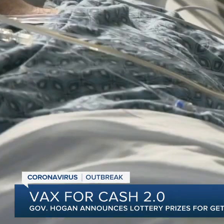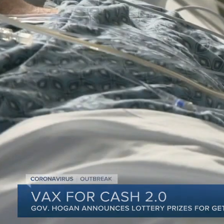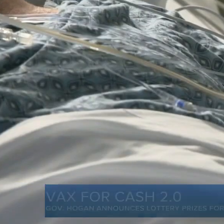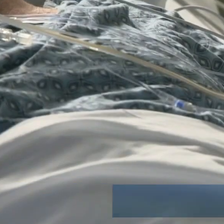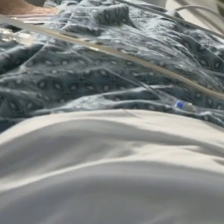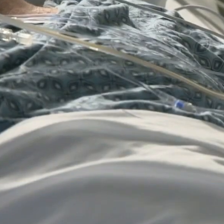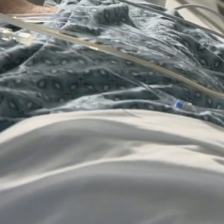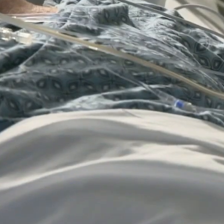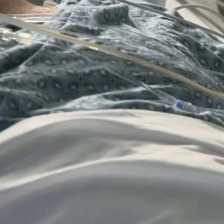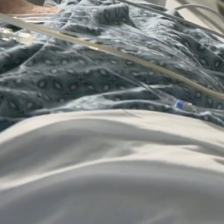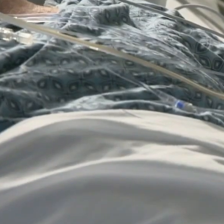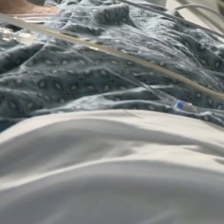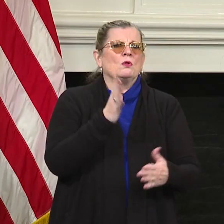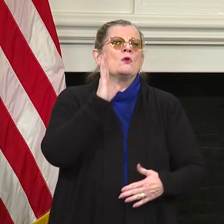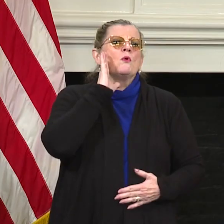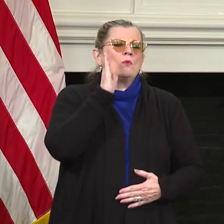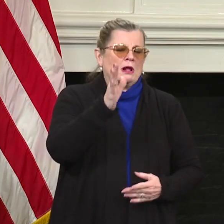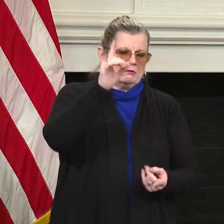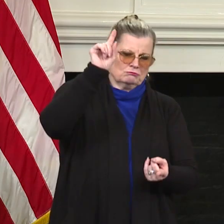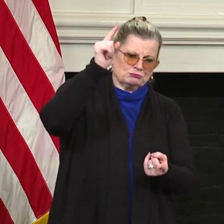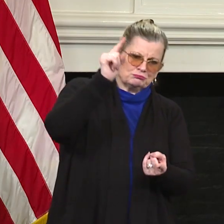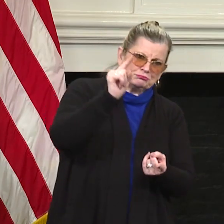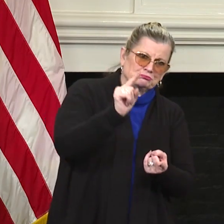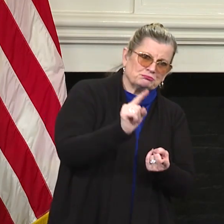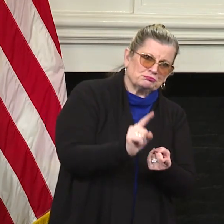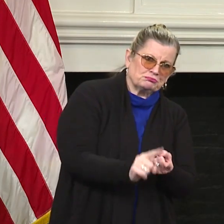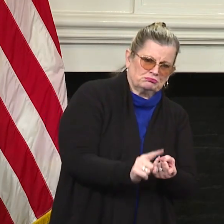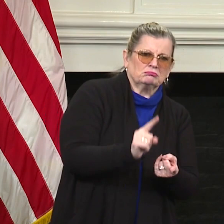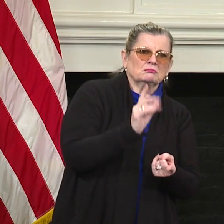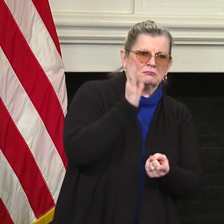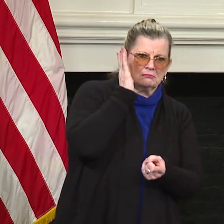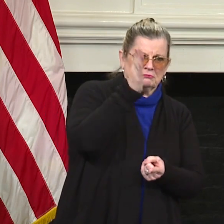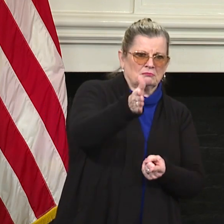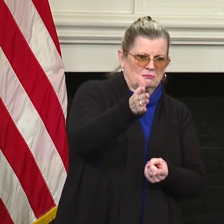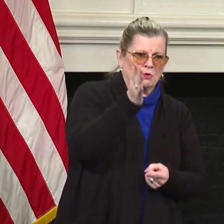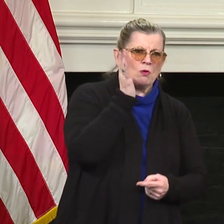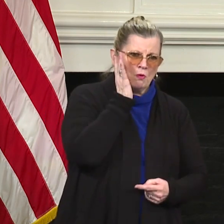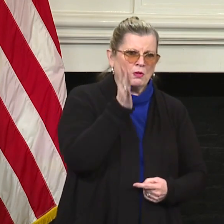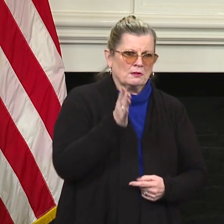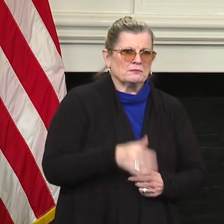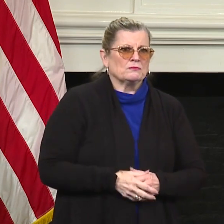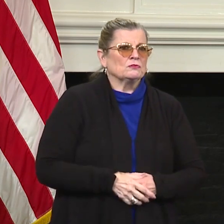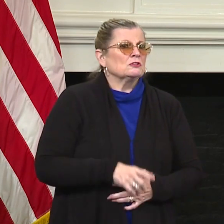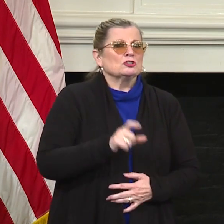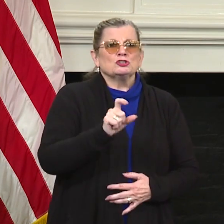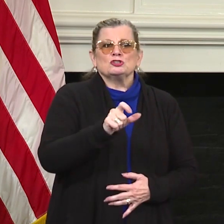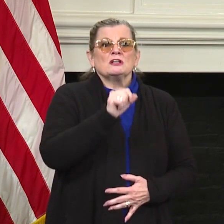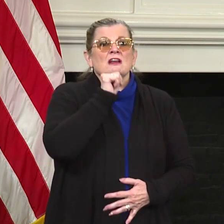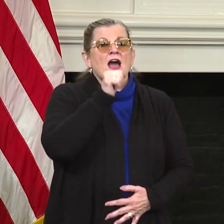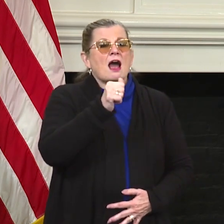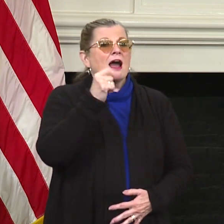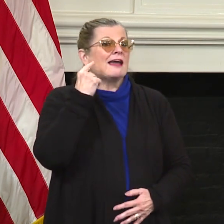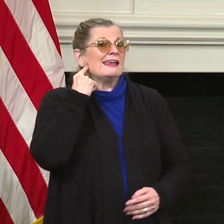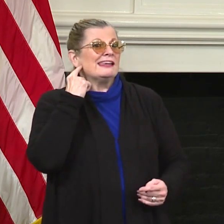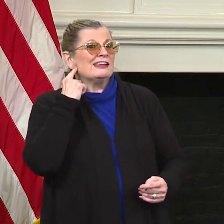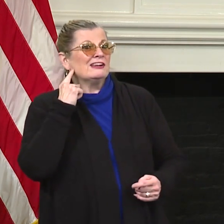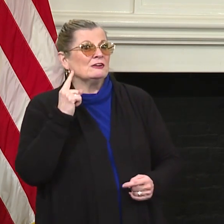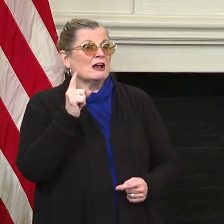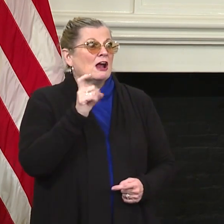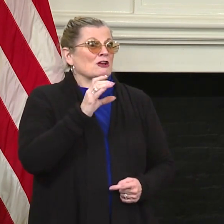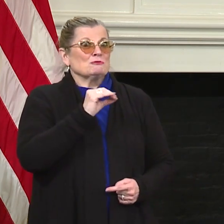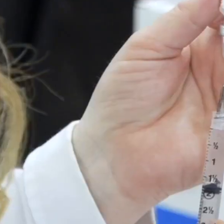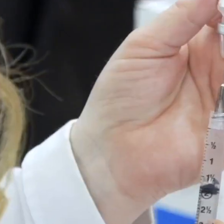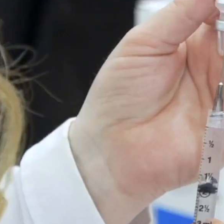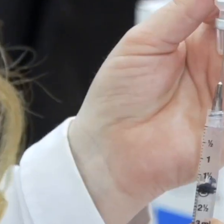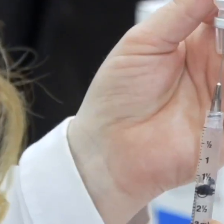or die from COVID-19. No one should consider themselves fully protected unless you have gotten a